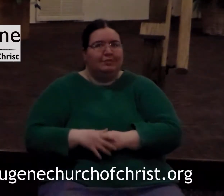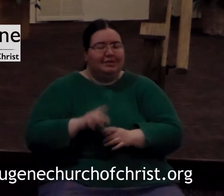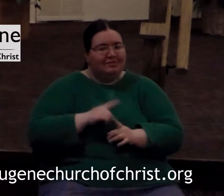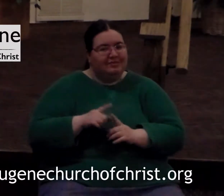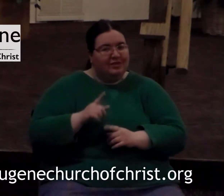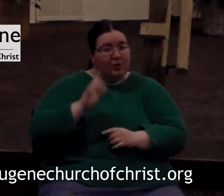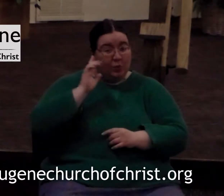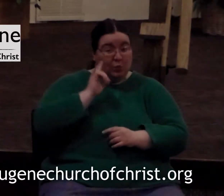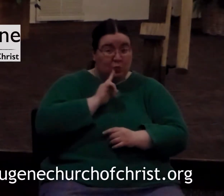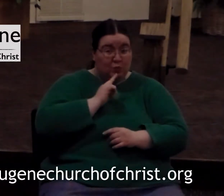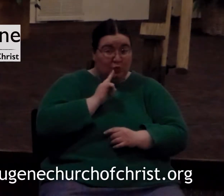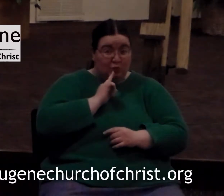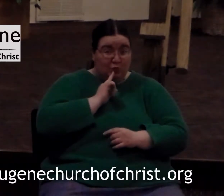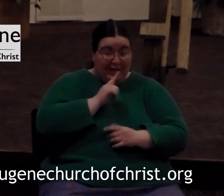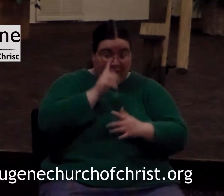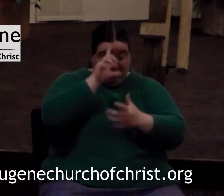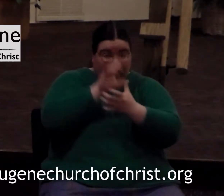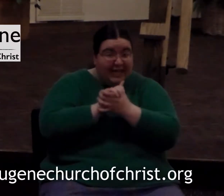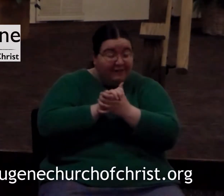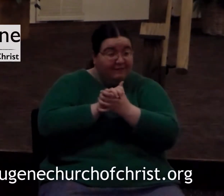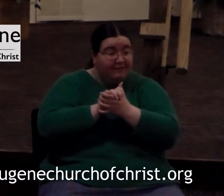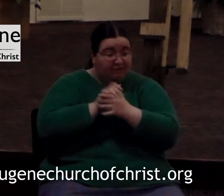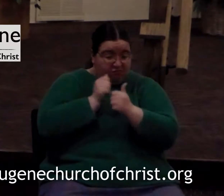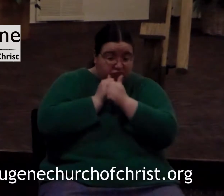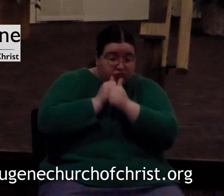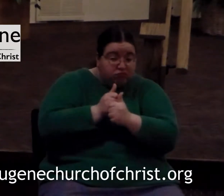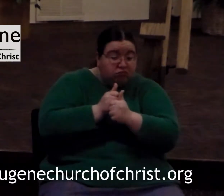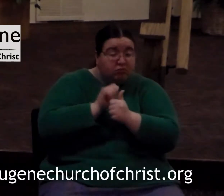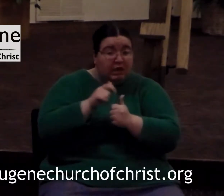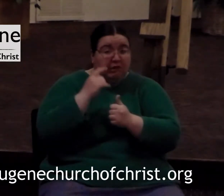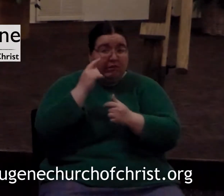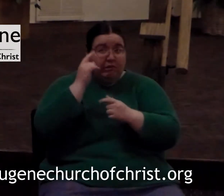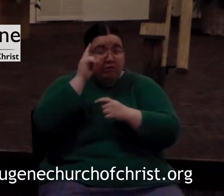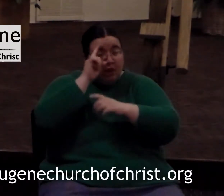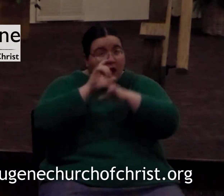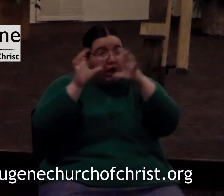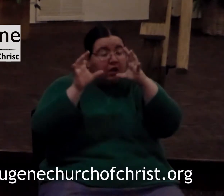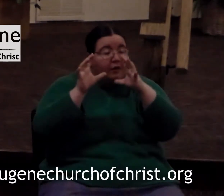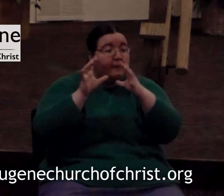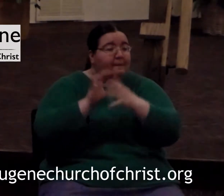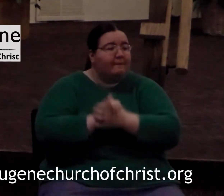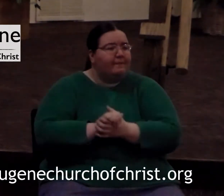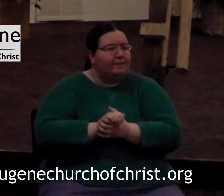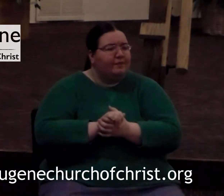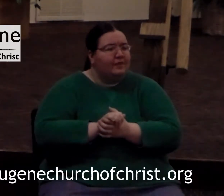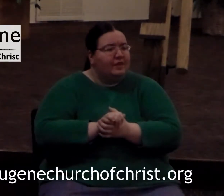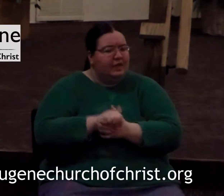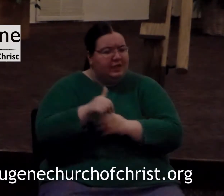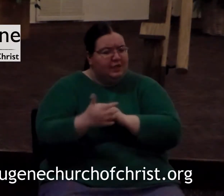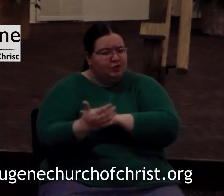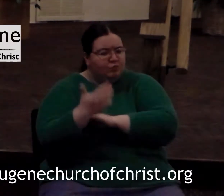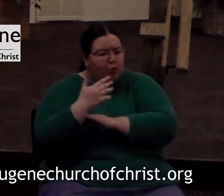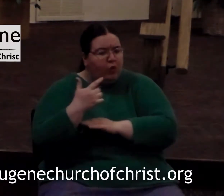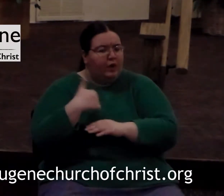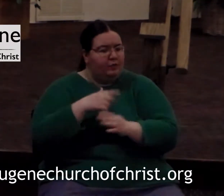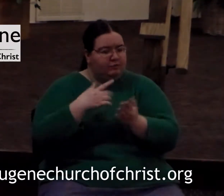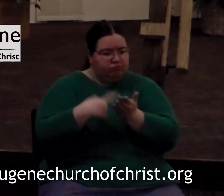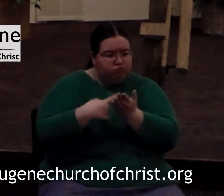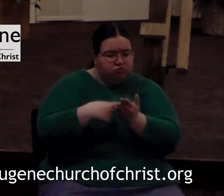will. I think of, and Roger mentioned our adult class this morning, we talked about the book of Hosea. Hosea, within the first